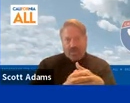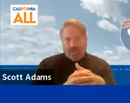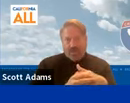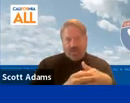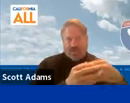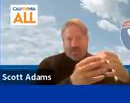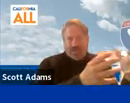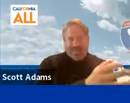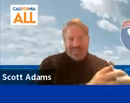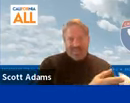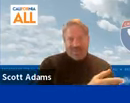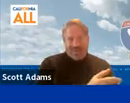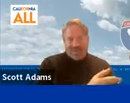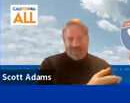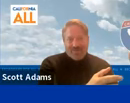we've seen, you've got,